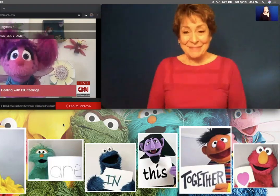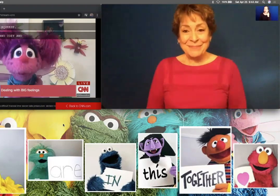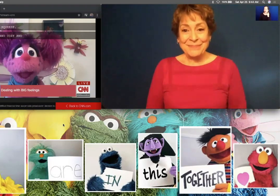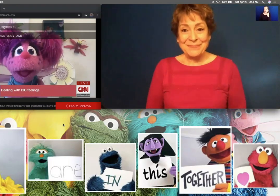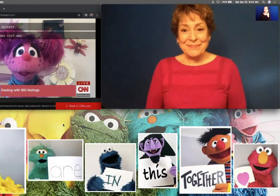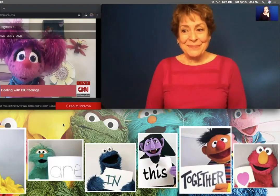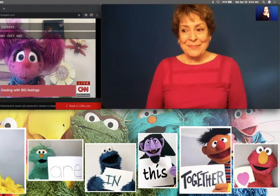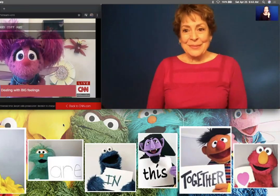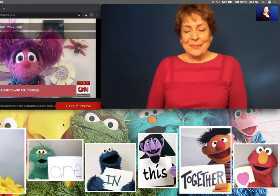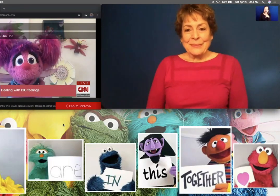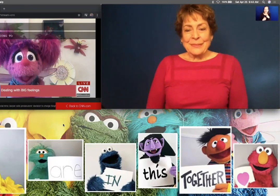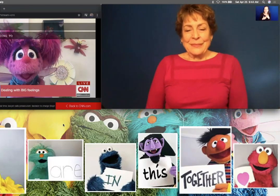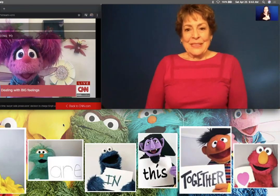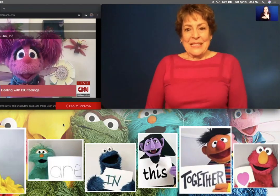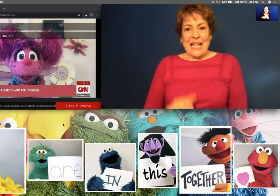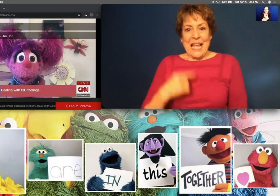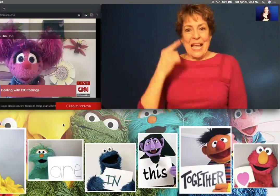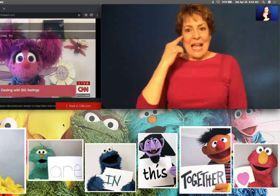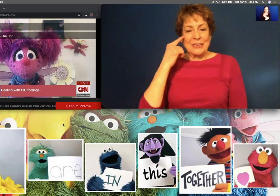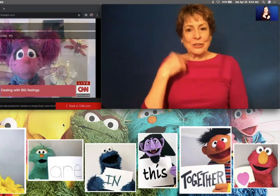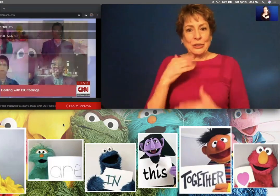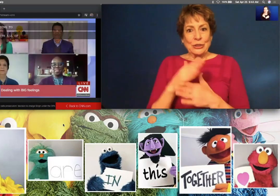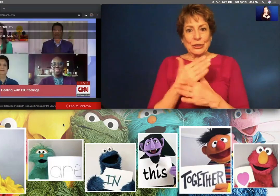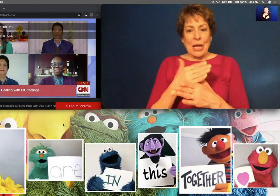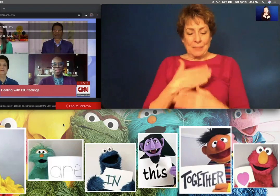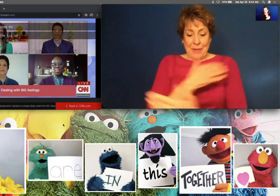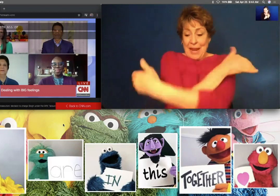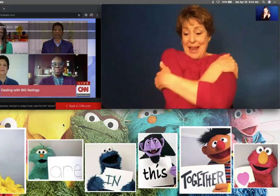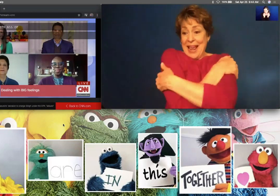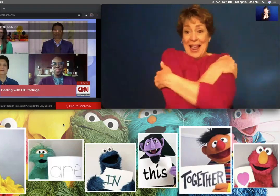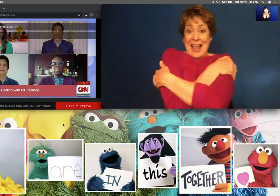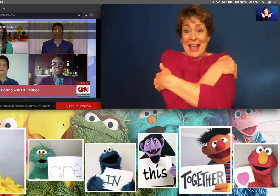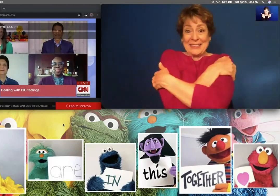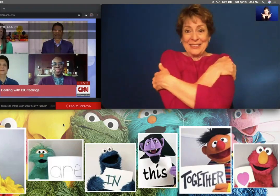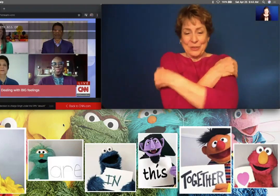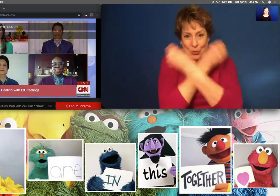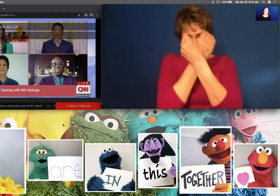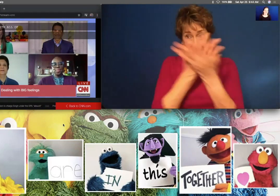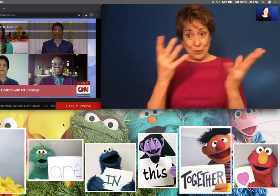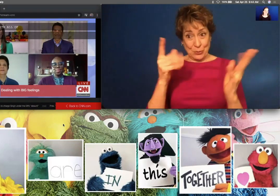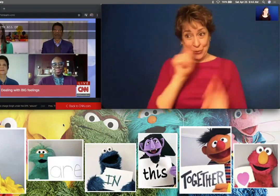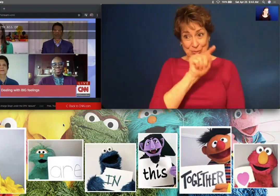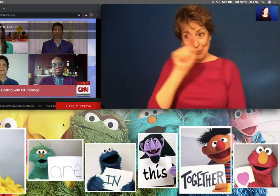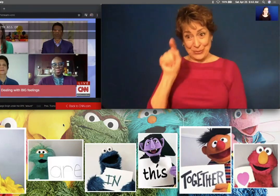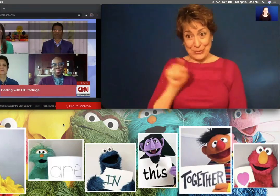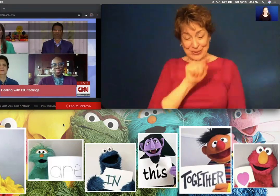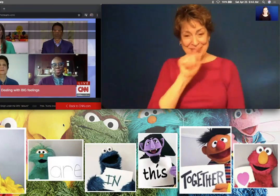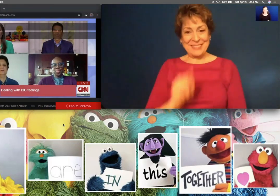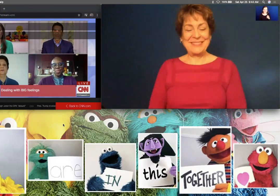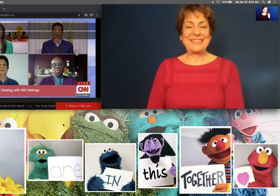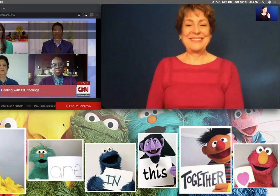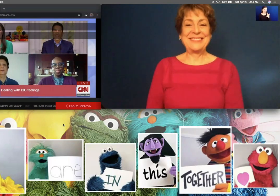comforted. Yeah. You know what? I'm going to share this big hug with all of you.